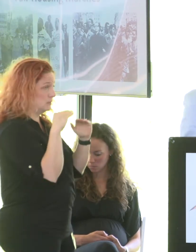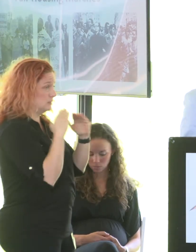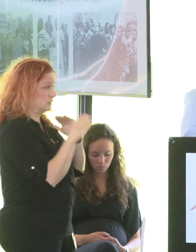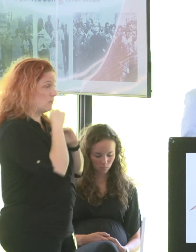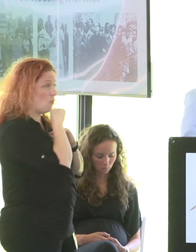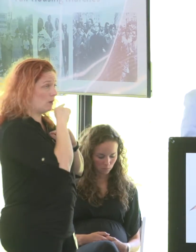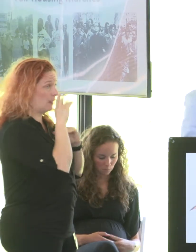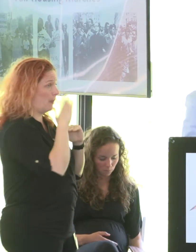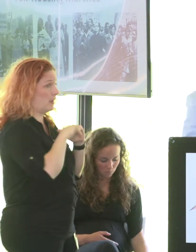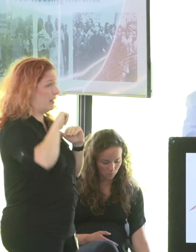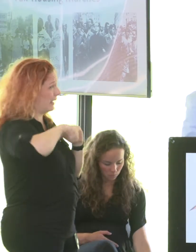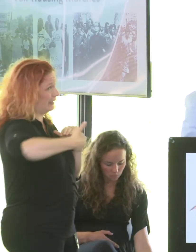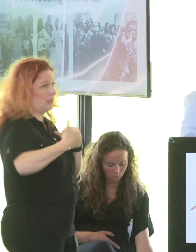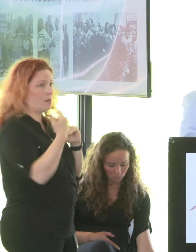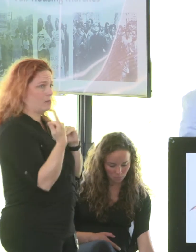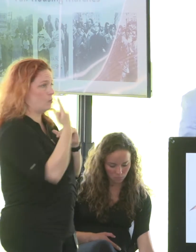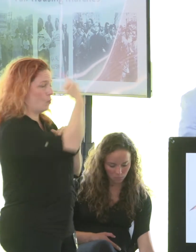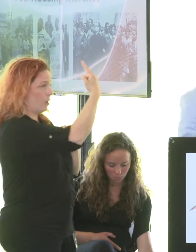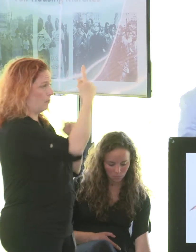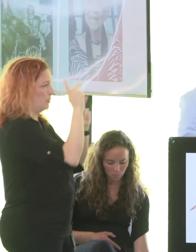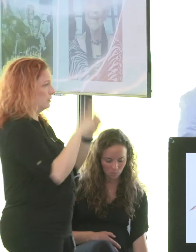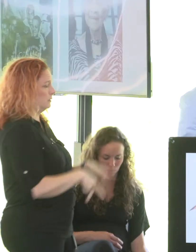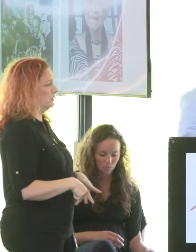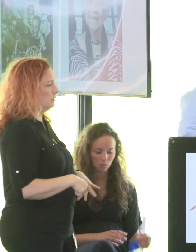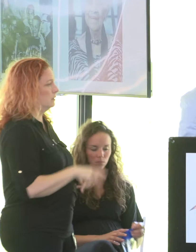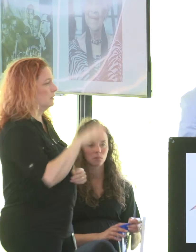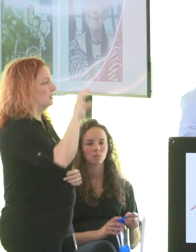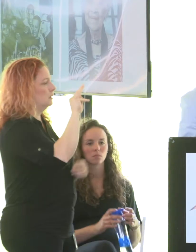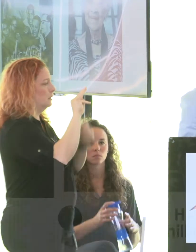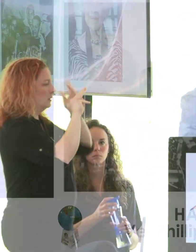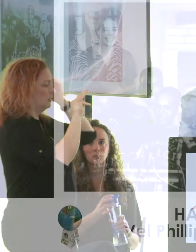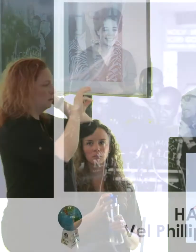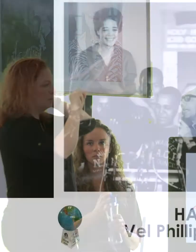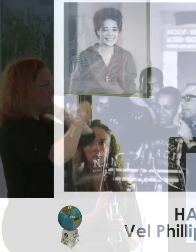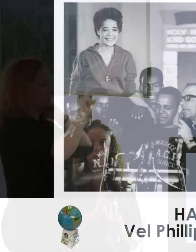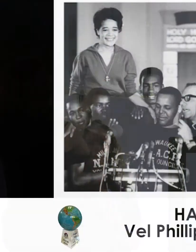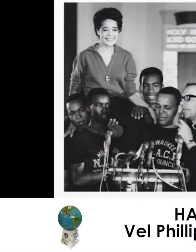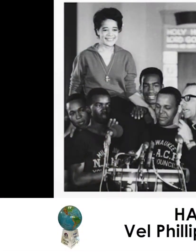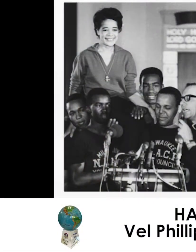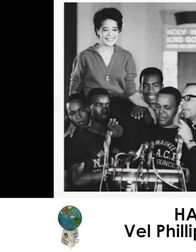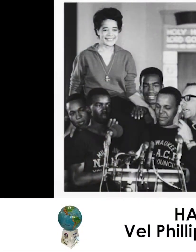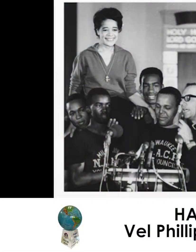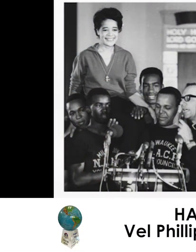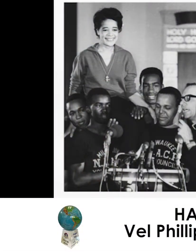one individual, and that person is none other than Ms. Vel Phillips.